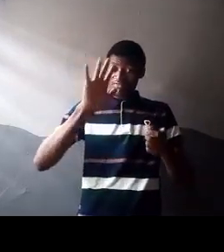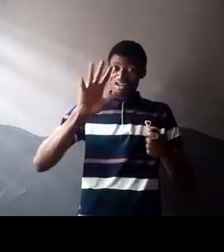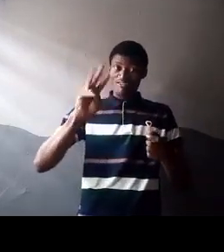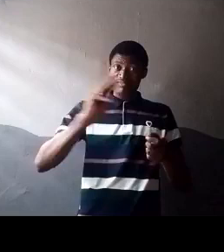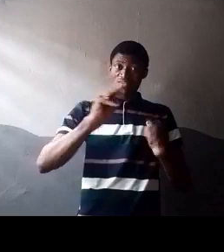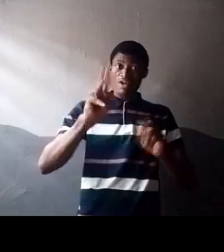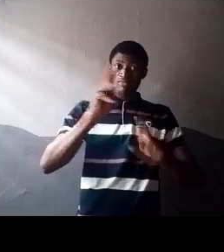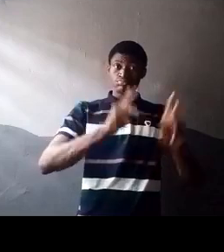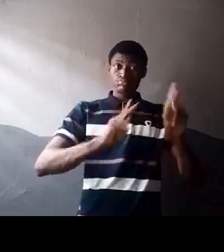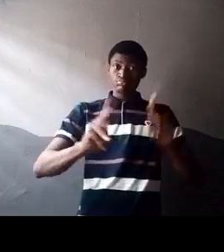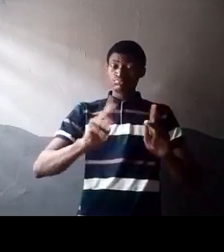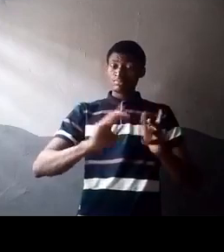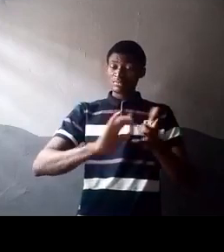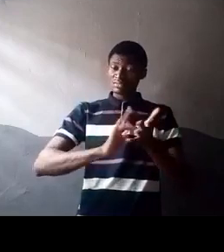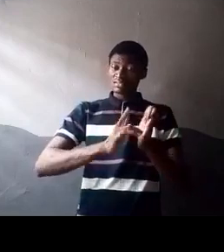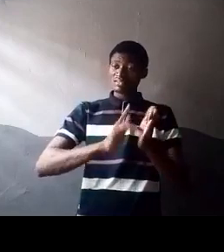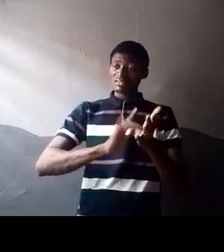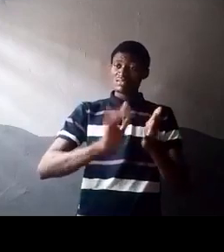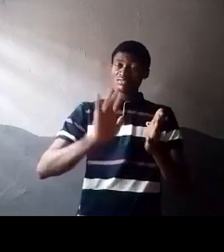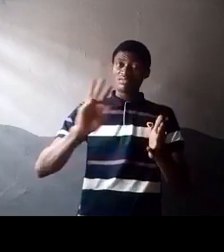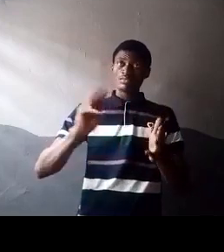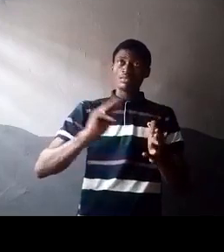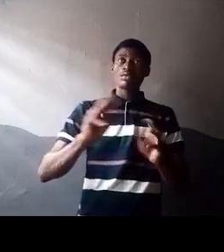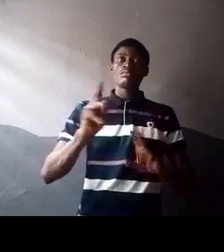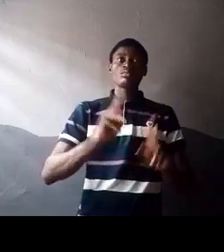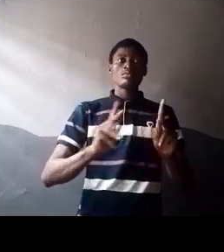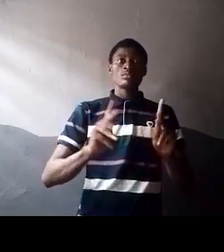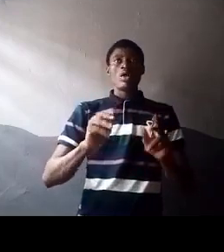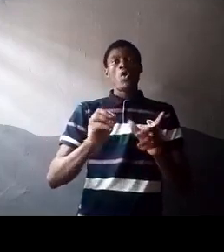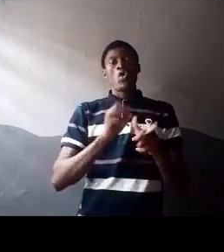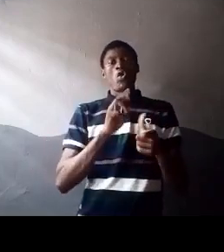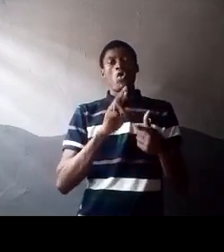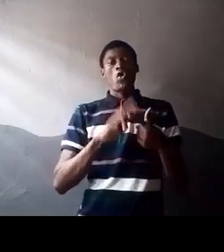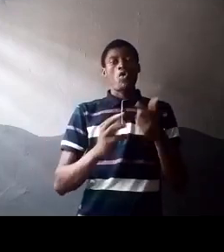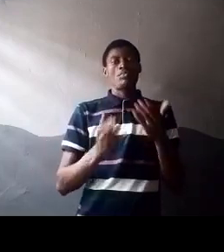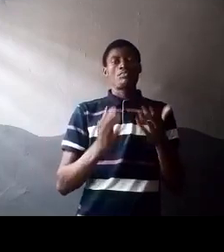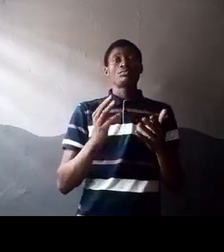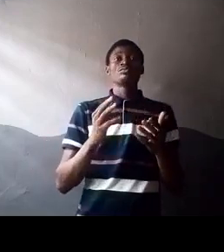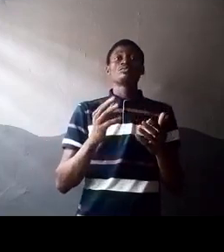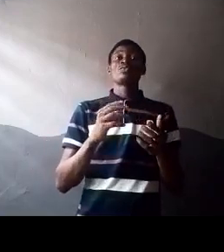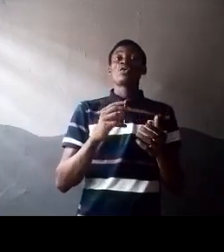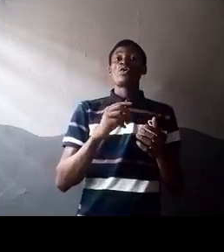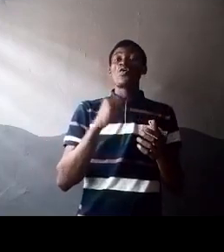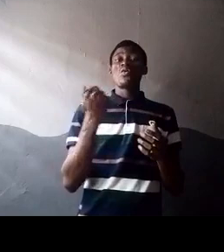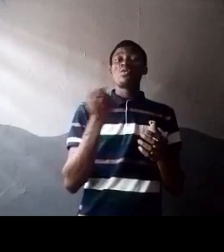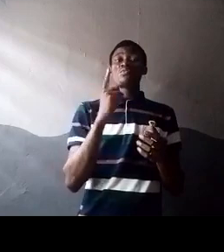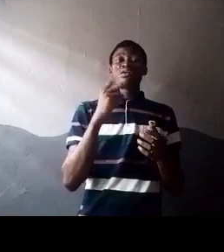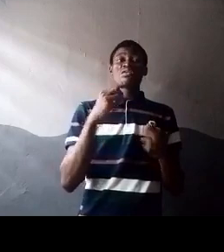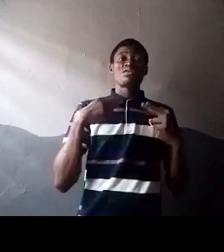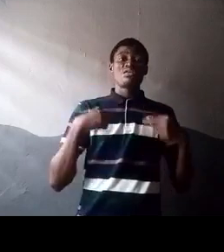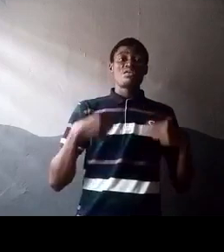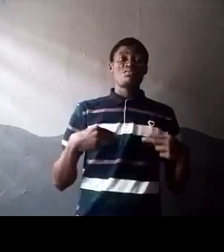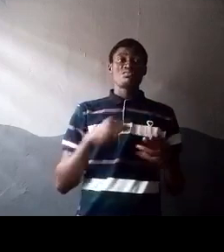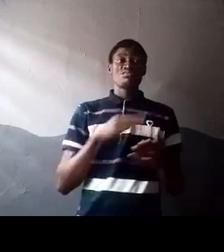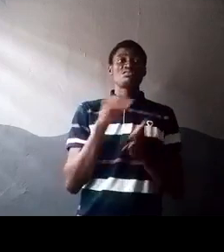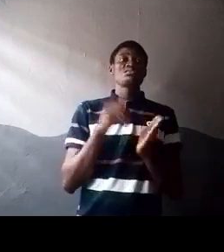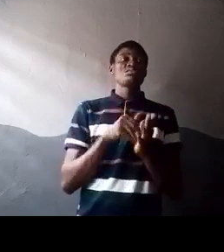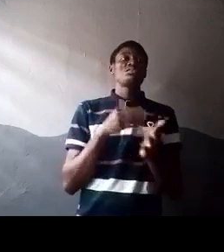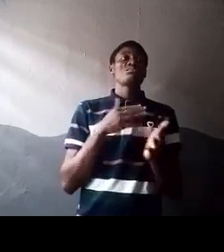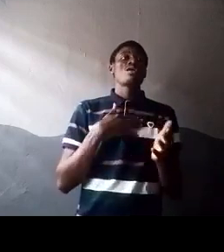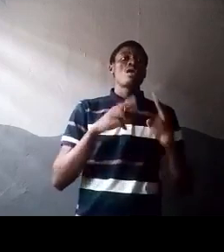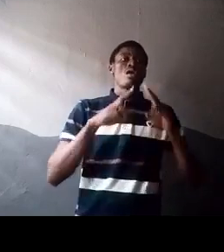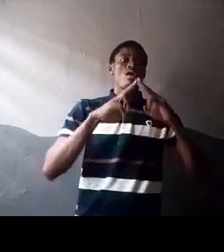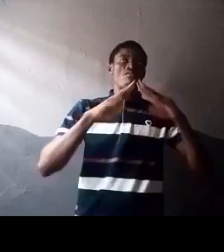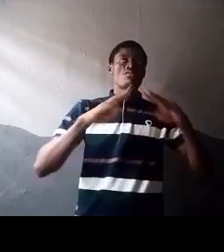At this health center in my village, which is the only health center, I was treating 200,000 people. Somewhere